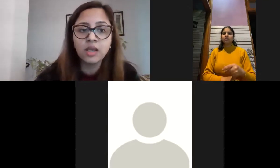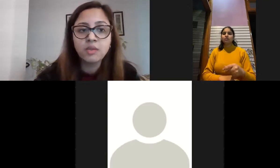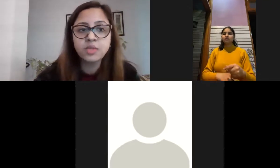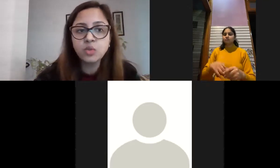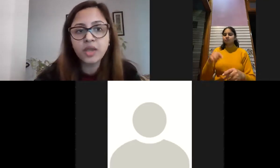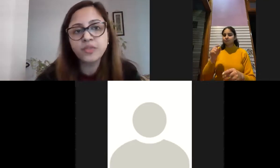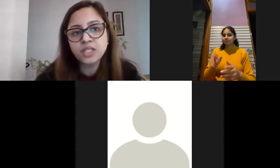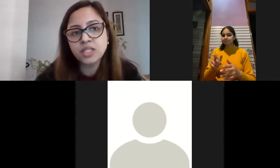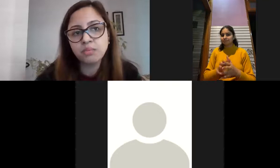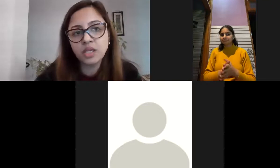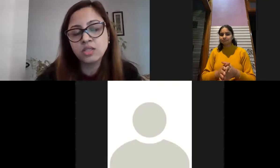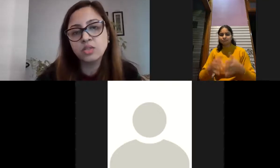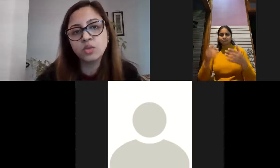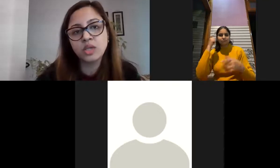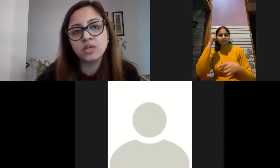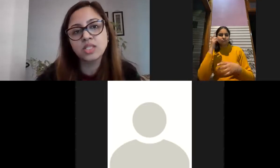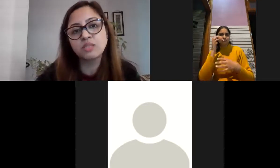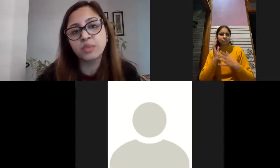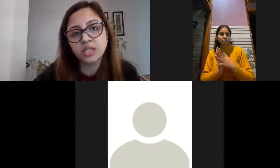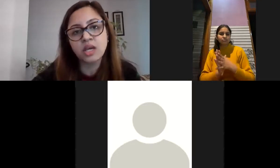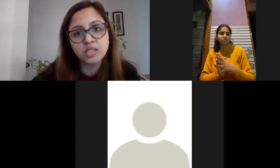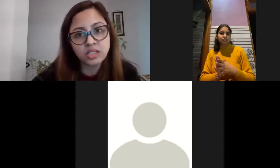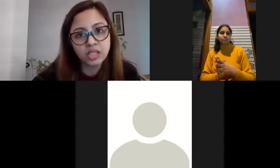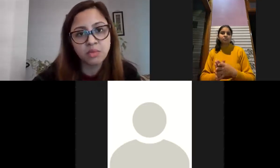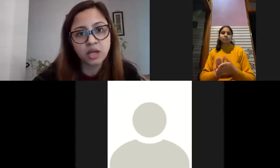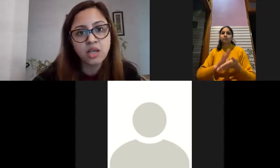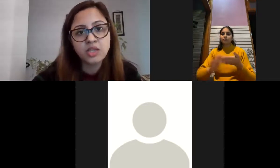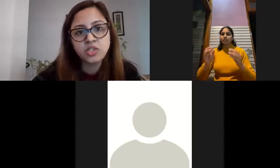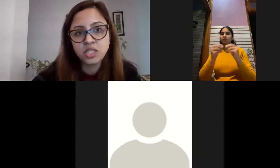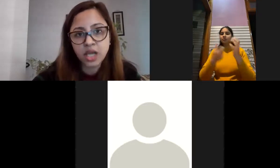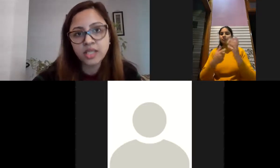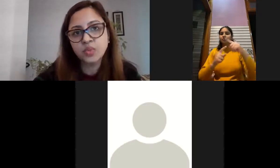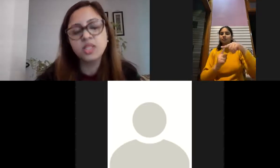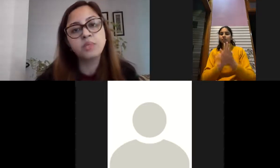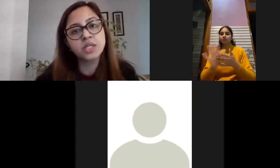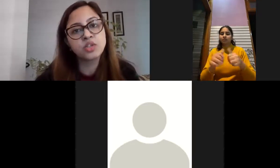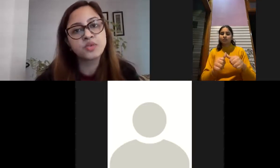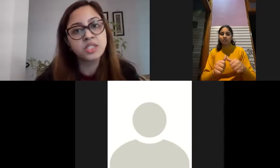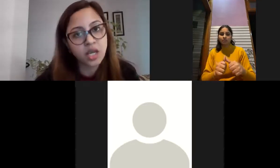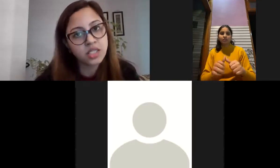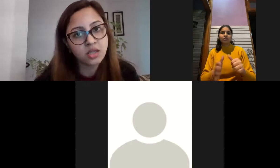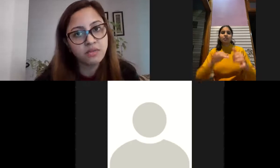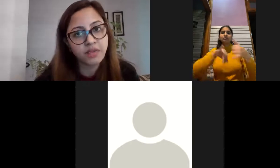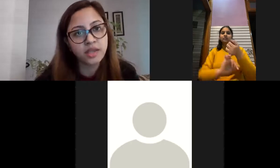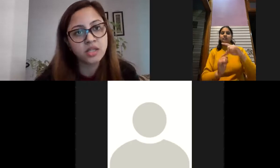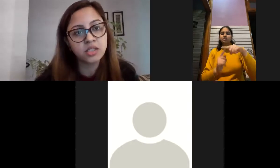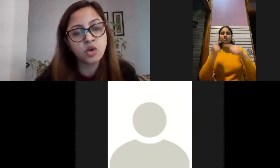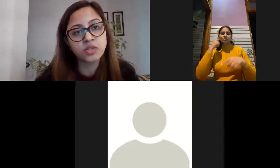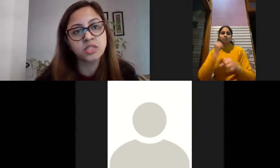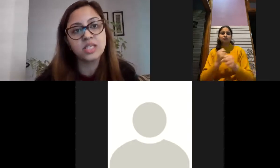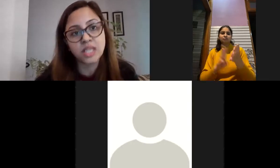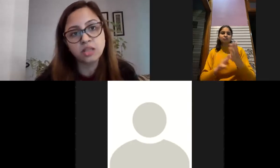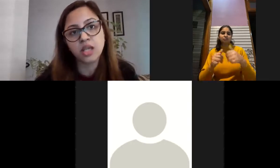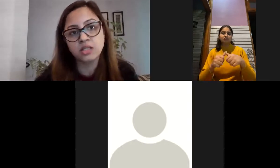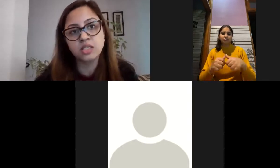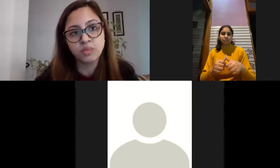kindly. But no efforts are made to erase Bertha's stigma. She dies with the burden of starting a fire that